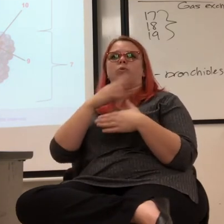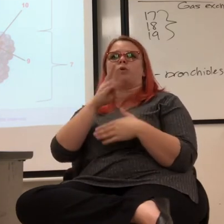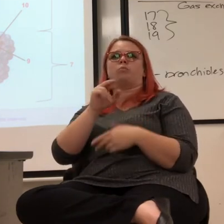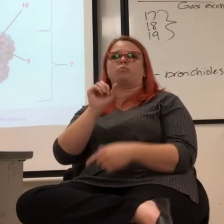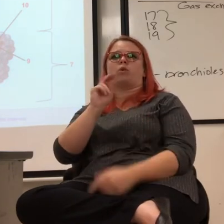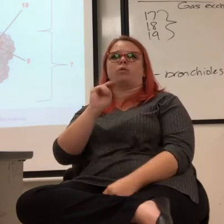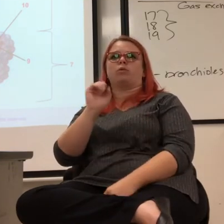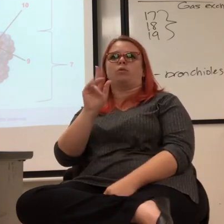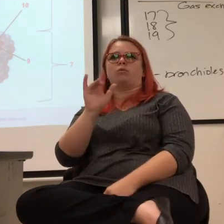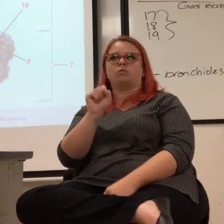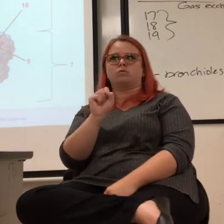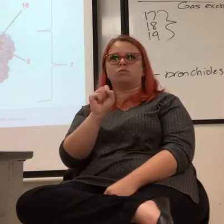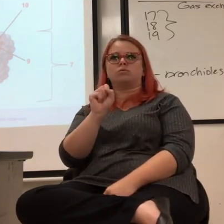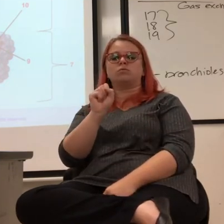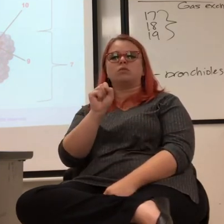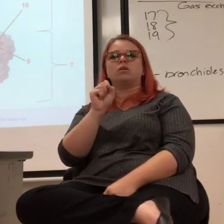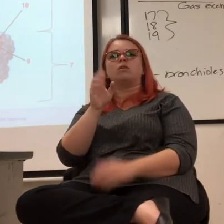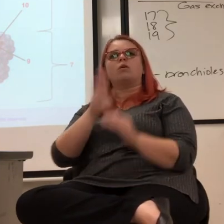bronchioles, basically